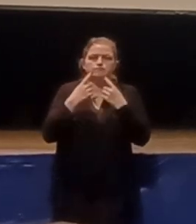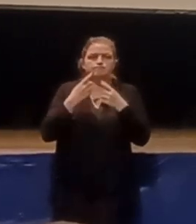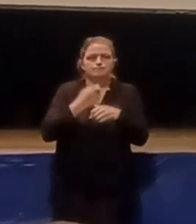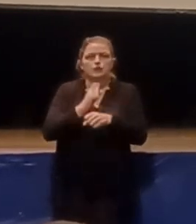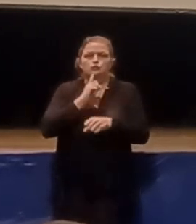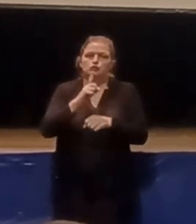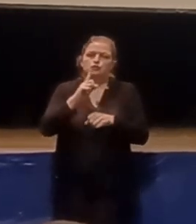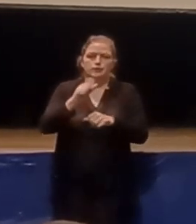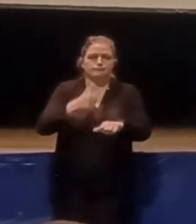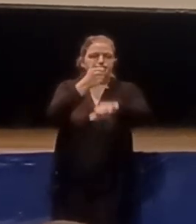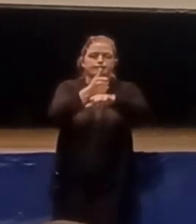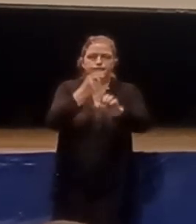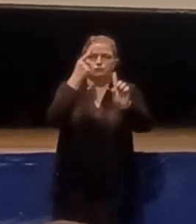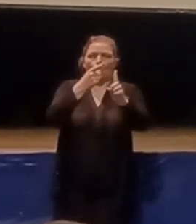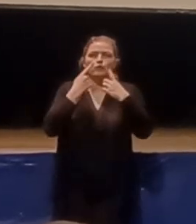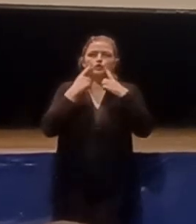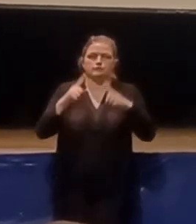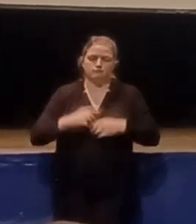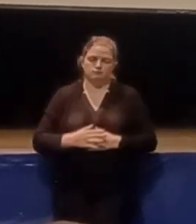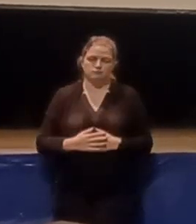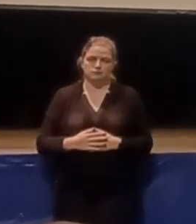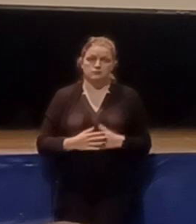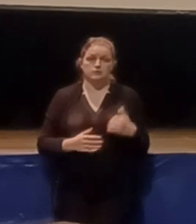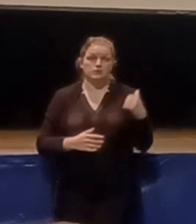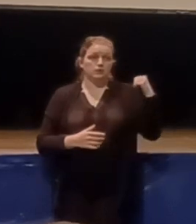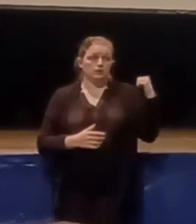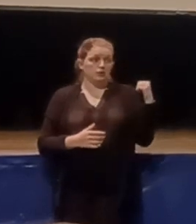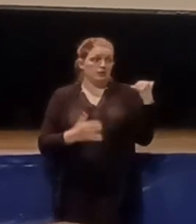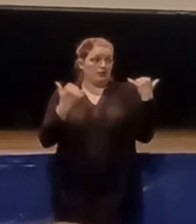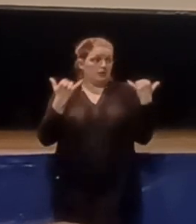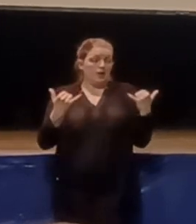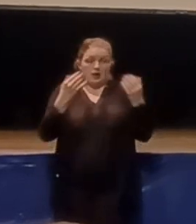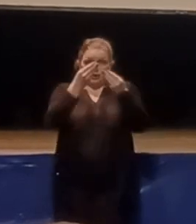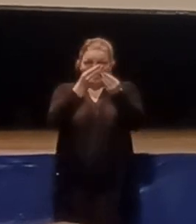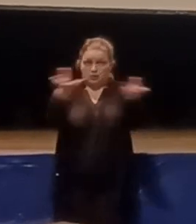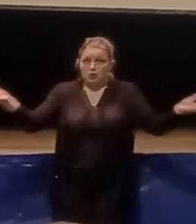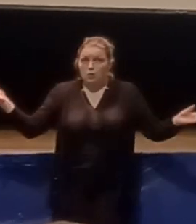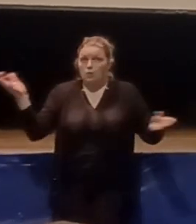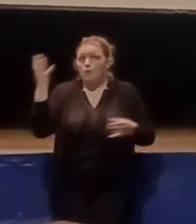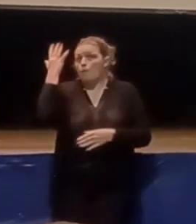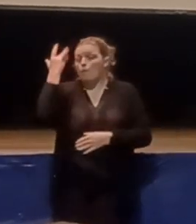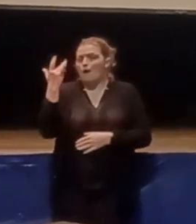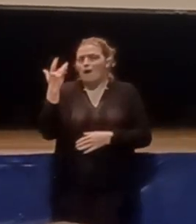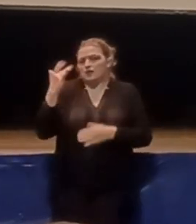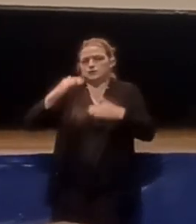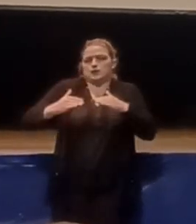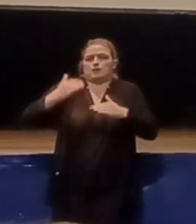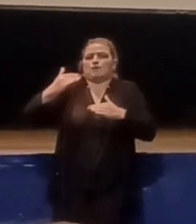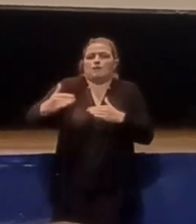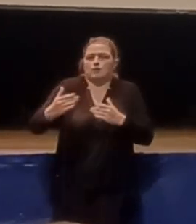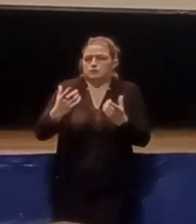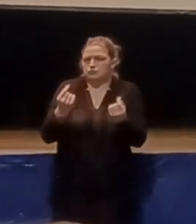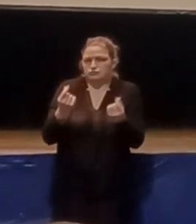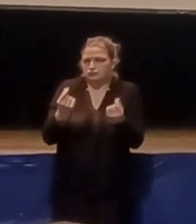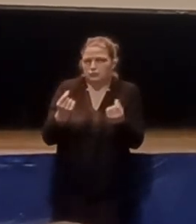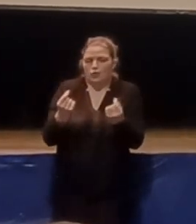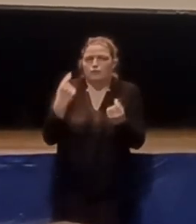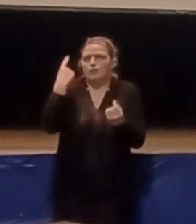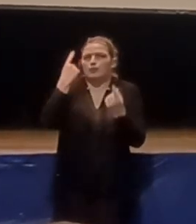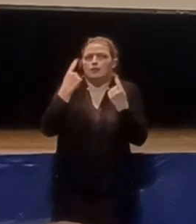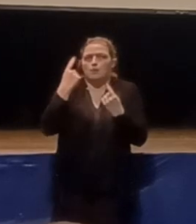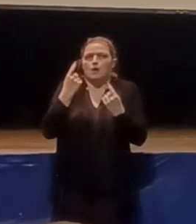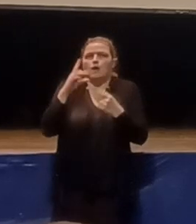term. So we're sharing this with you today because this is the sort of next steps for how we would think about the use of those